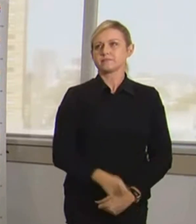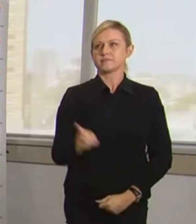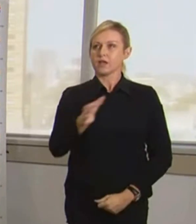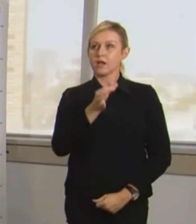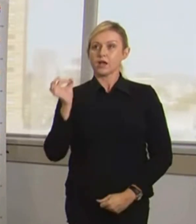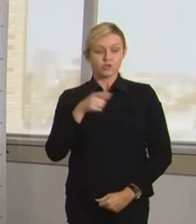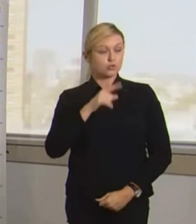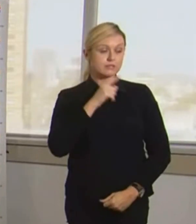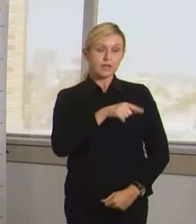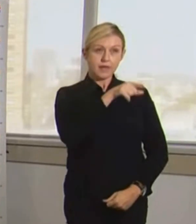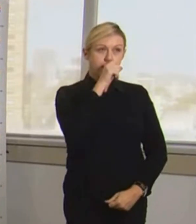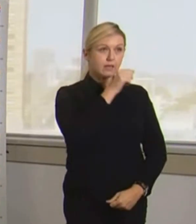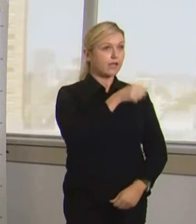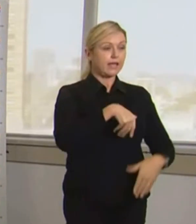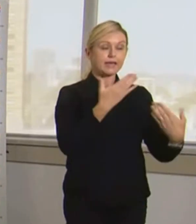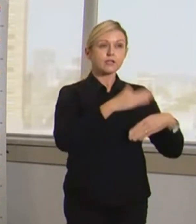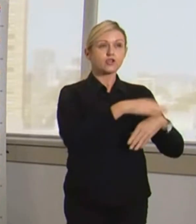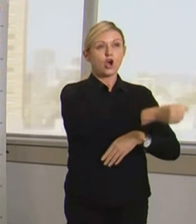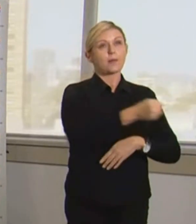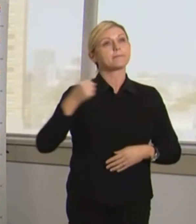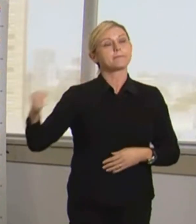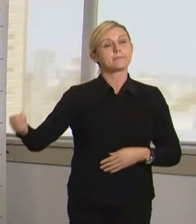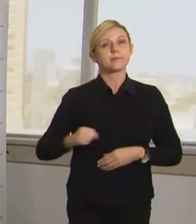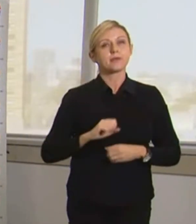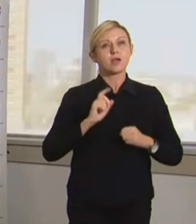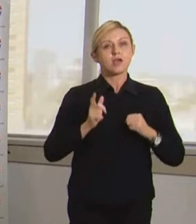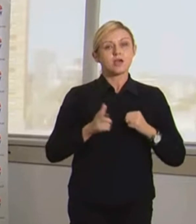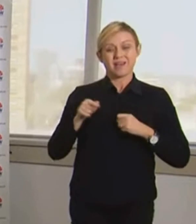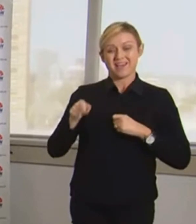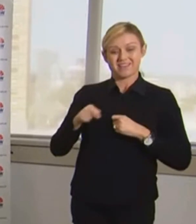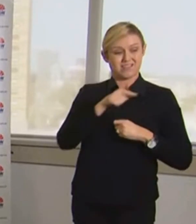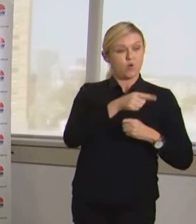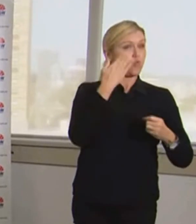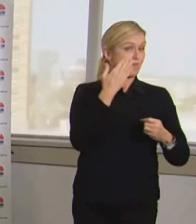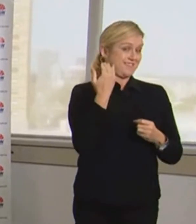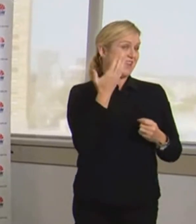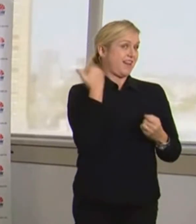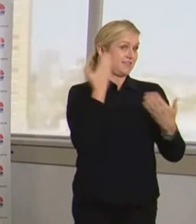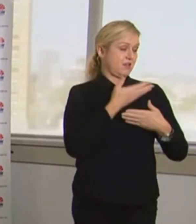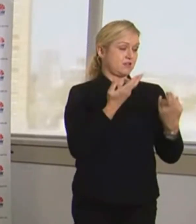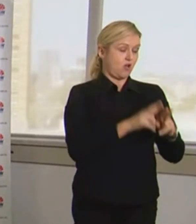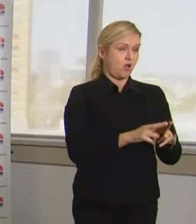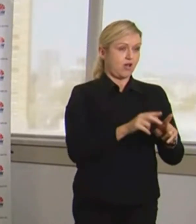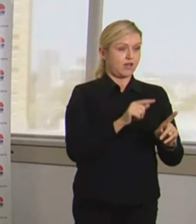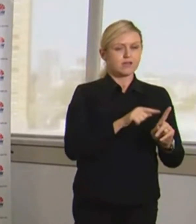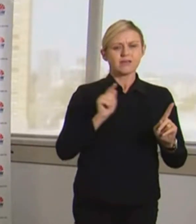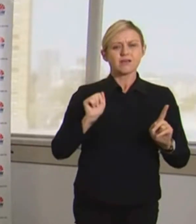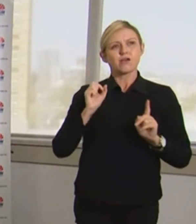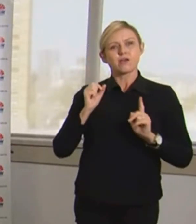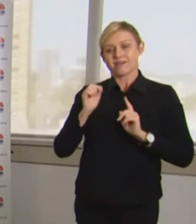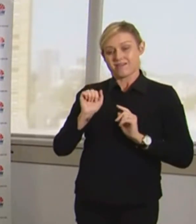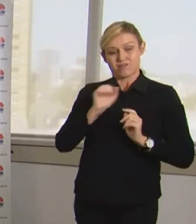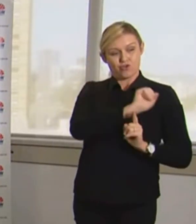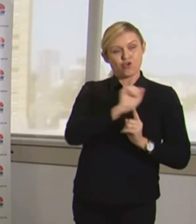to leave, but the family of this lady who died say that they tried on 3 occasions to get their mum and grandma out and were told she